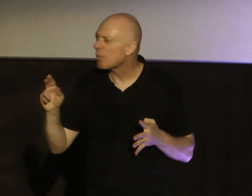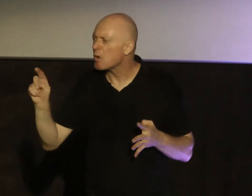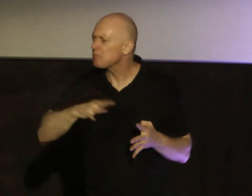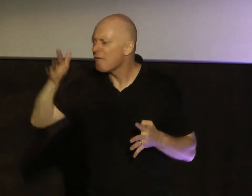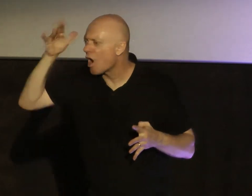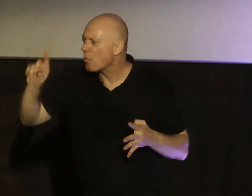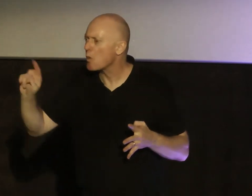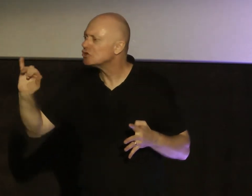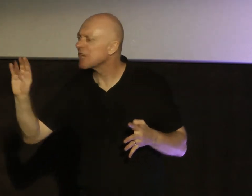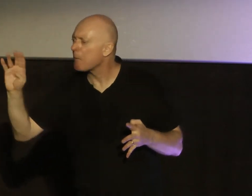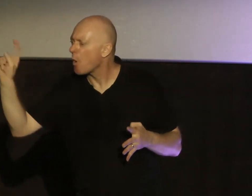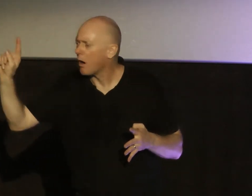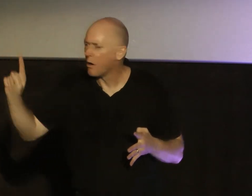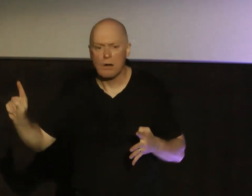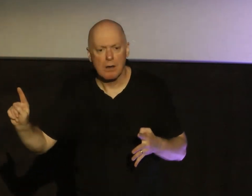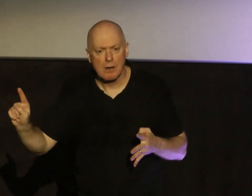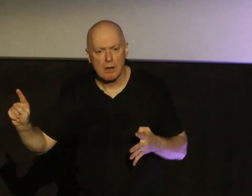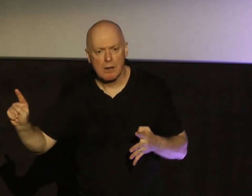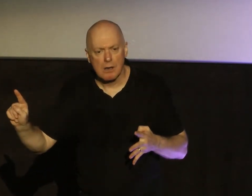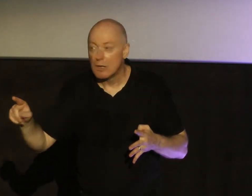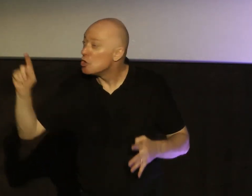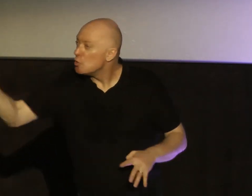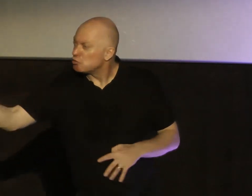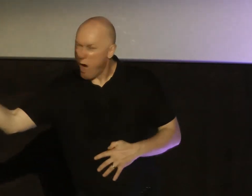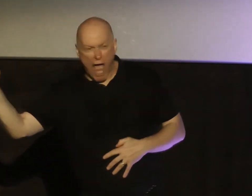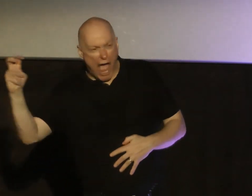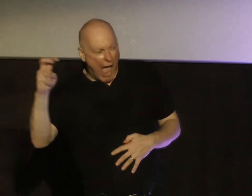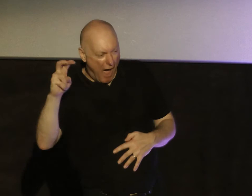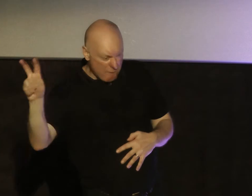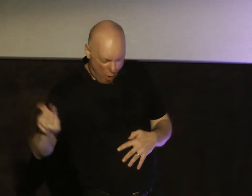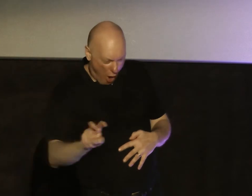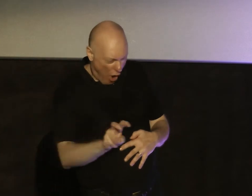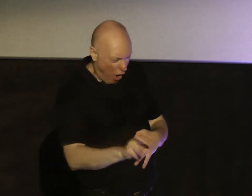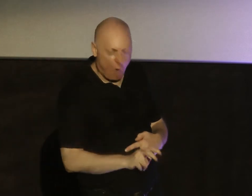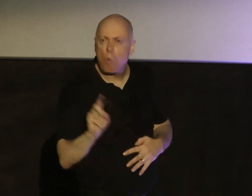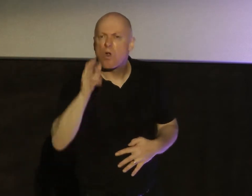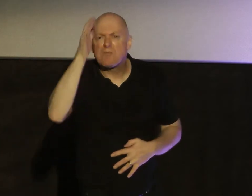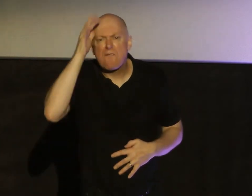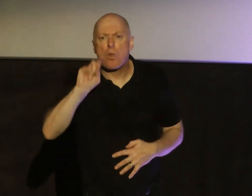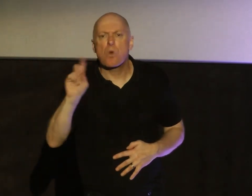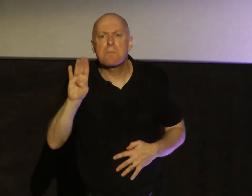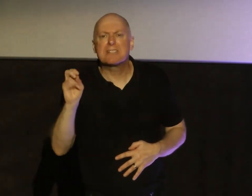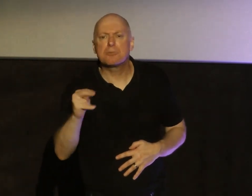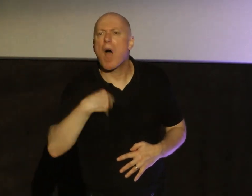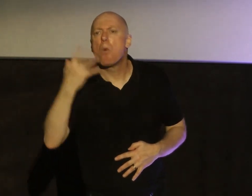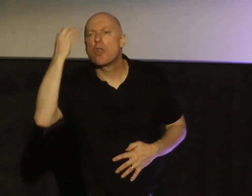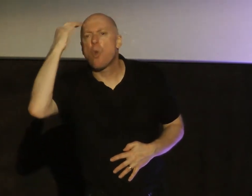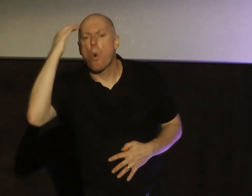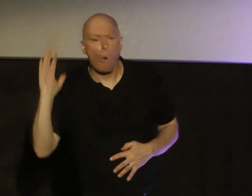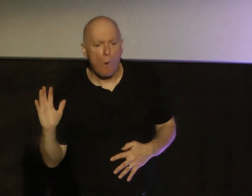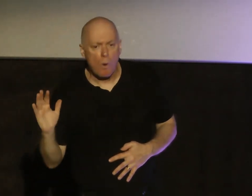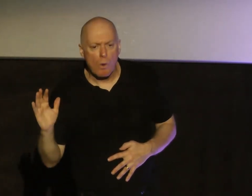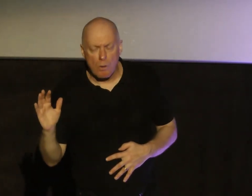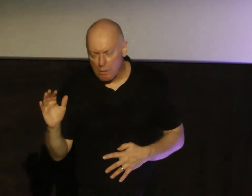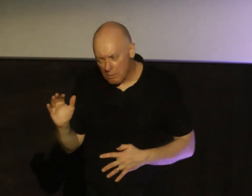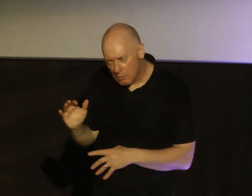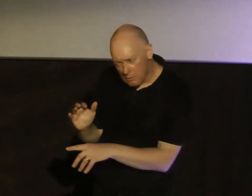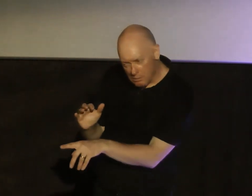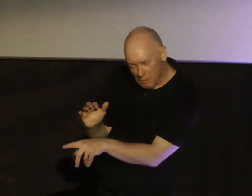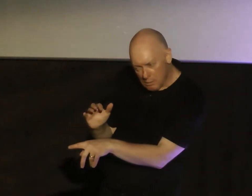Jacob? You traveled all this way. Where's my father? And where's Benjamin? He wants to know if these brothers have changed.